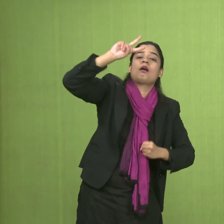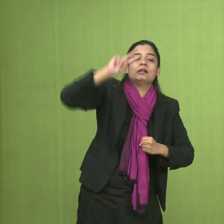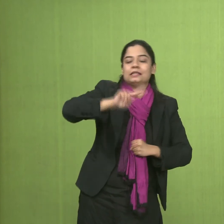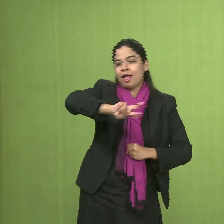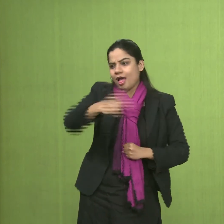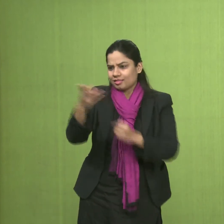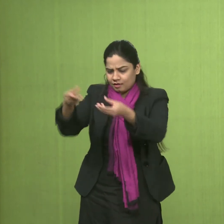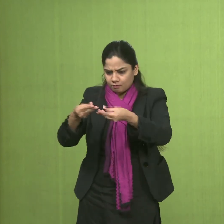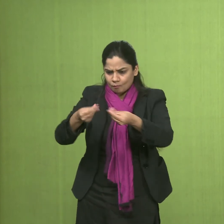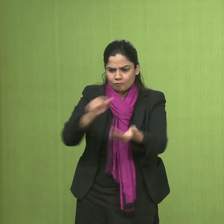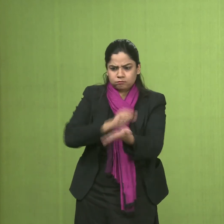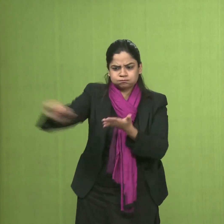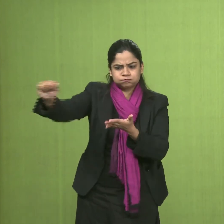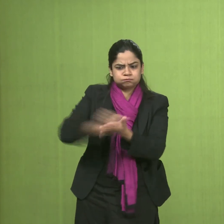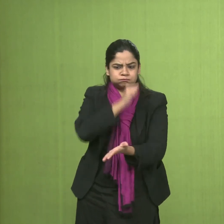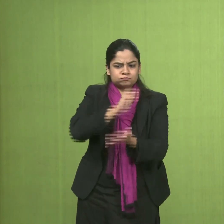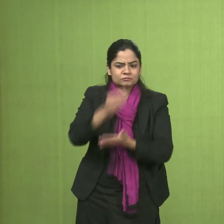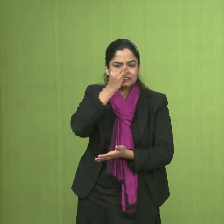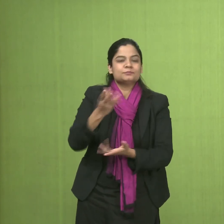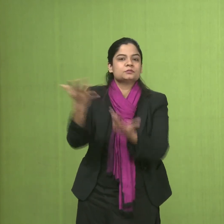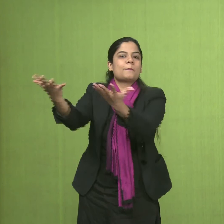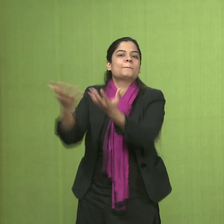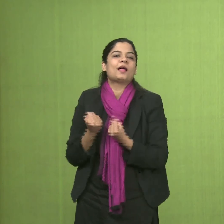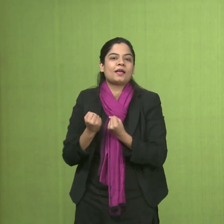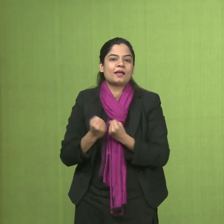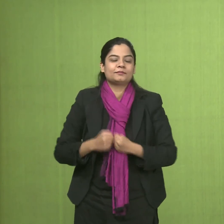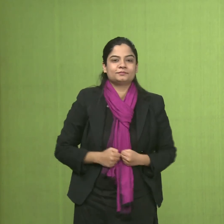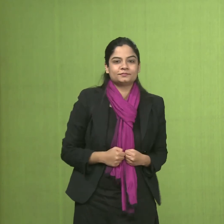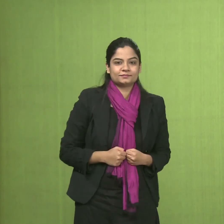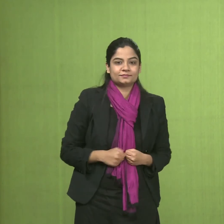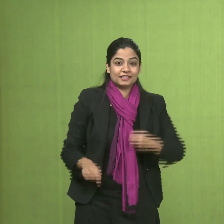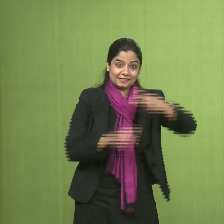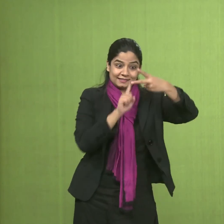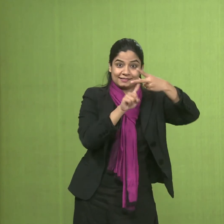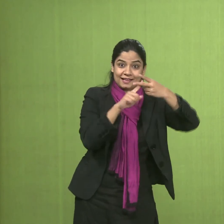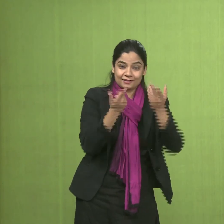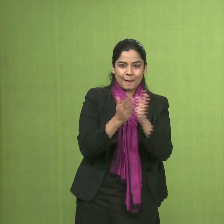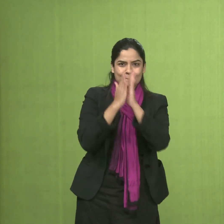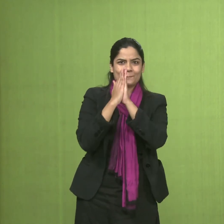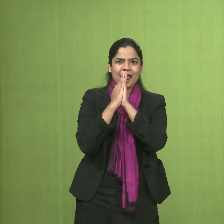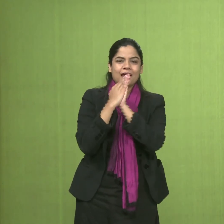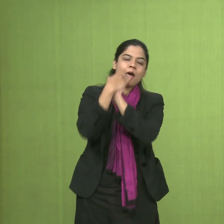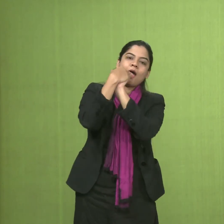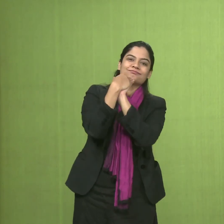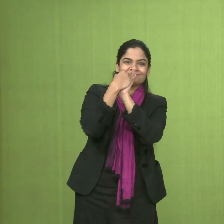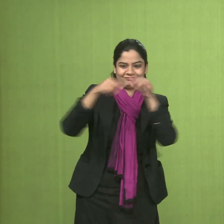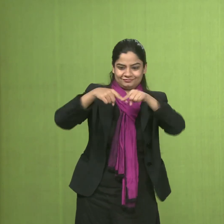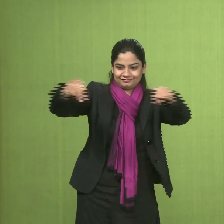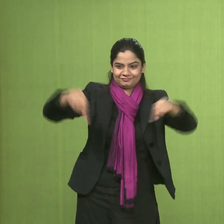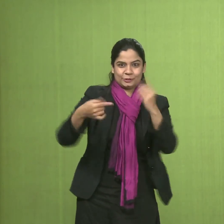difficult to clean. How about you buy a steel one which is easier to clean? Second example, let me give you. We all eat